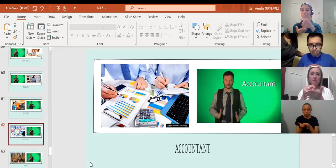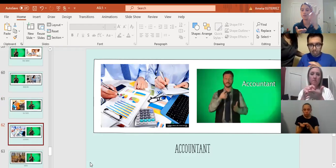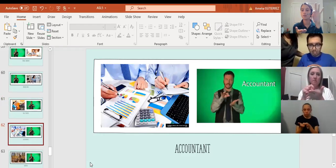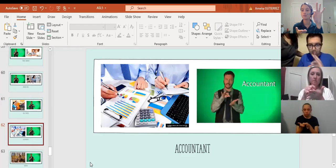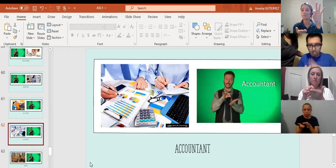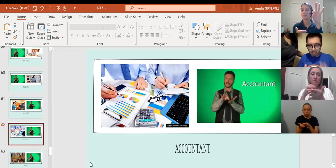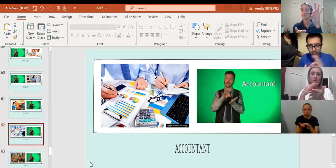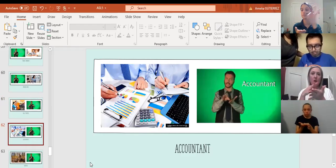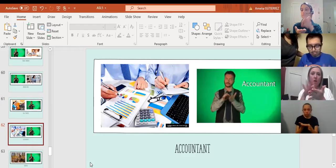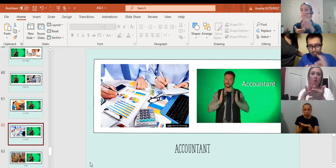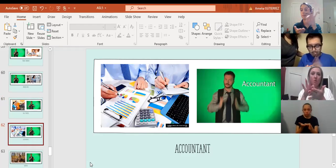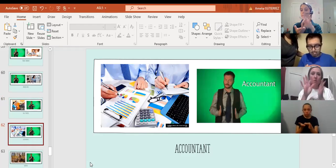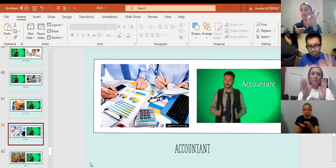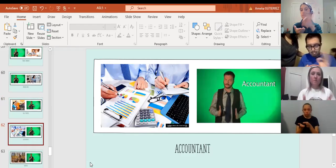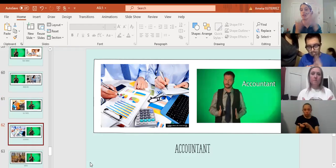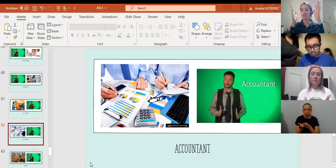shape.